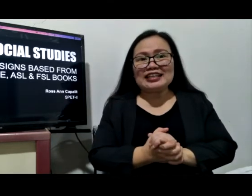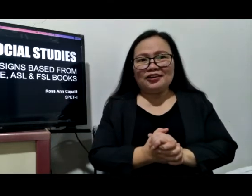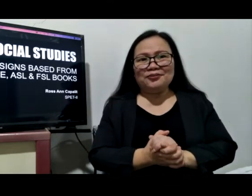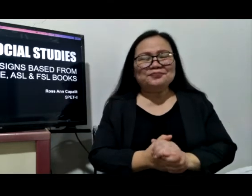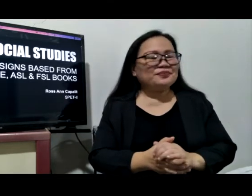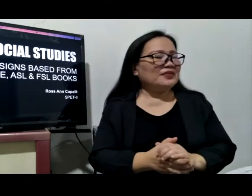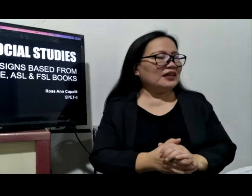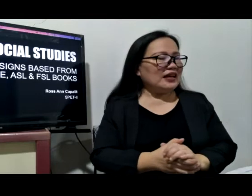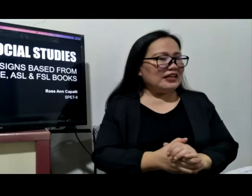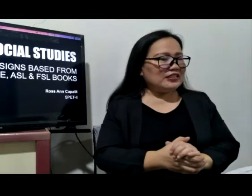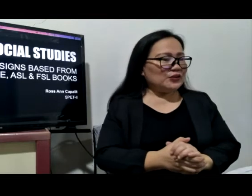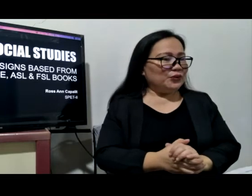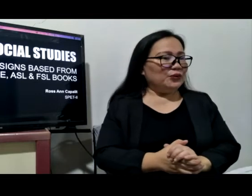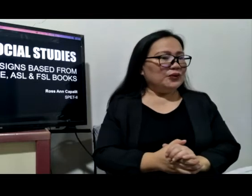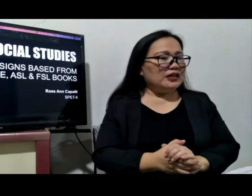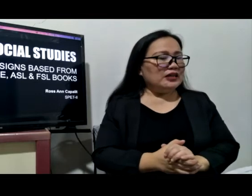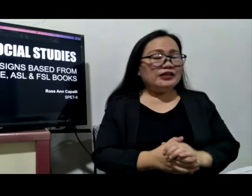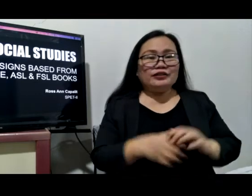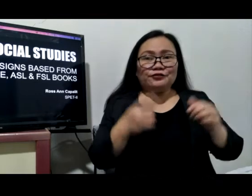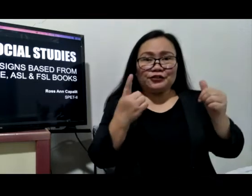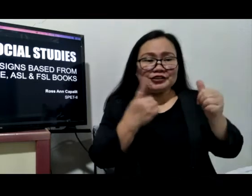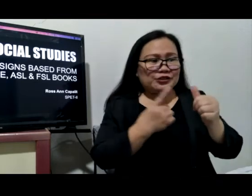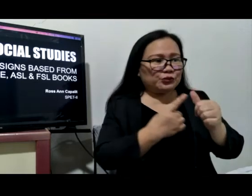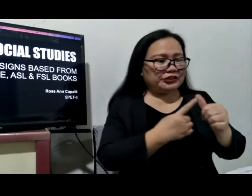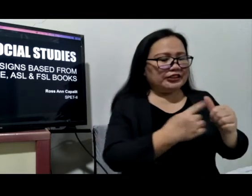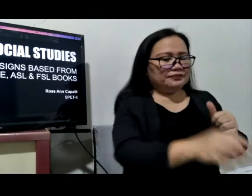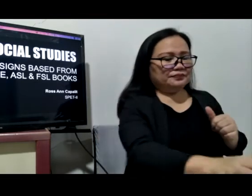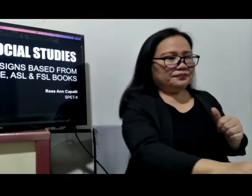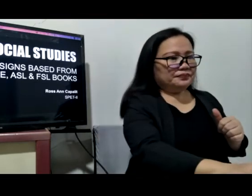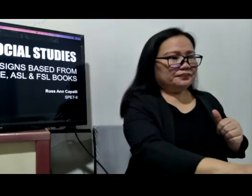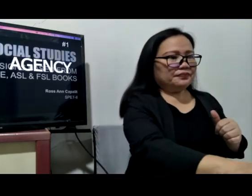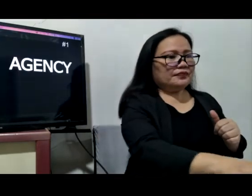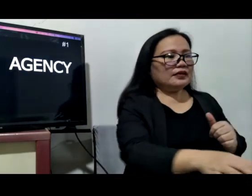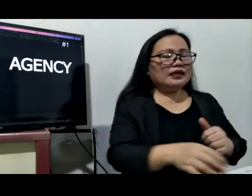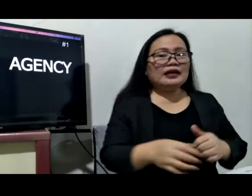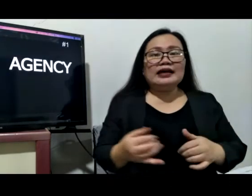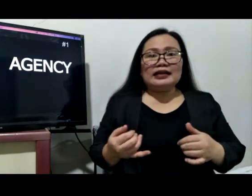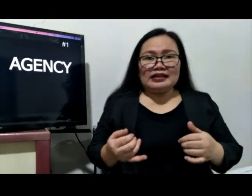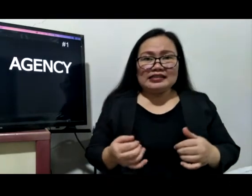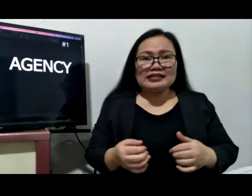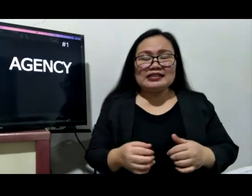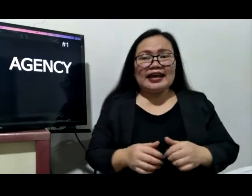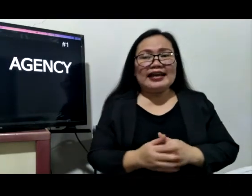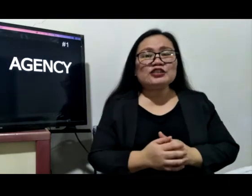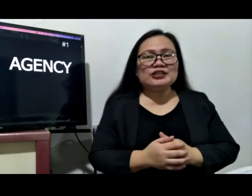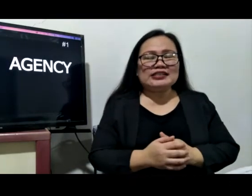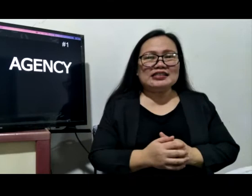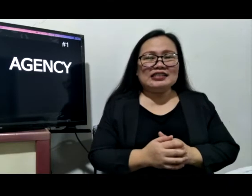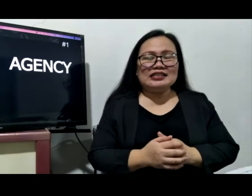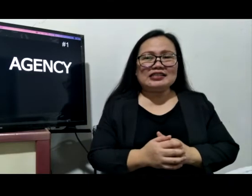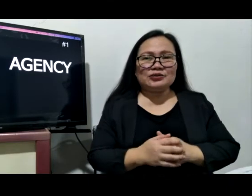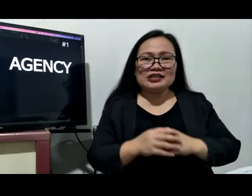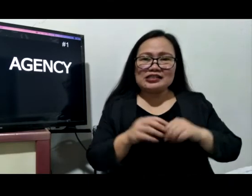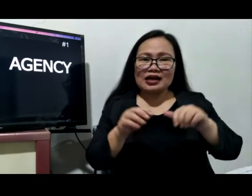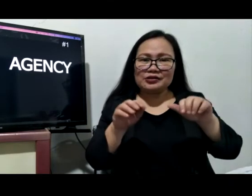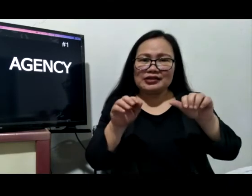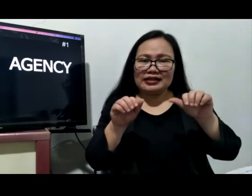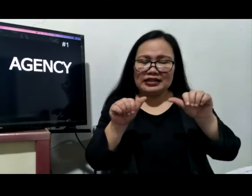now? So the first word is agency. So this is how you sign